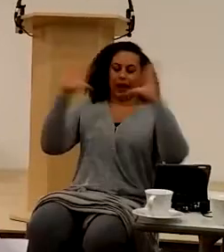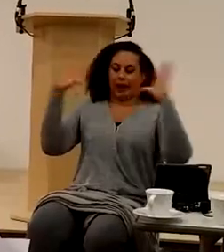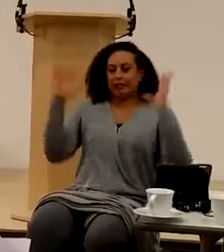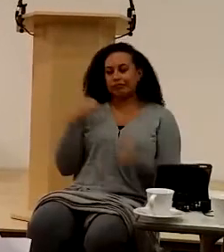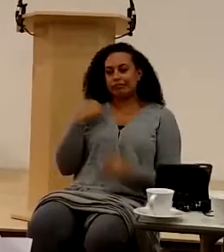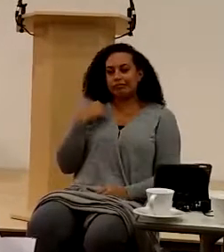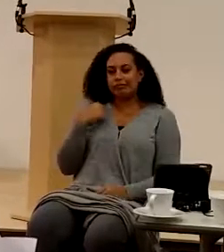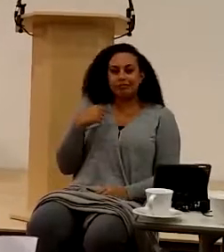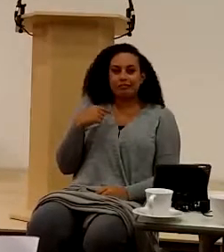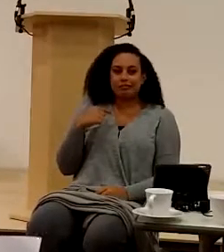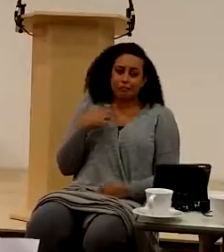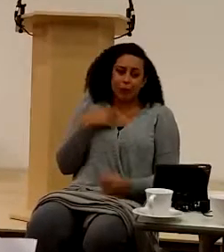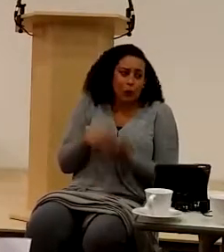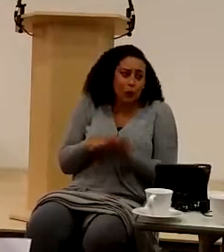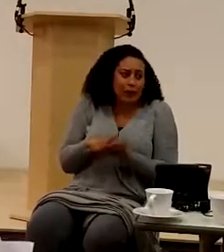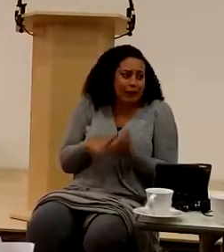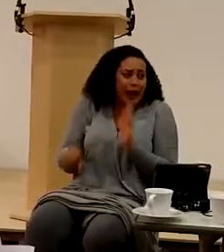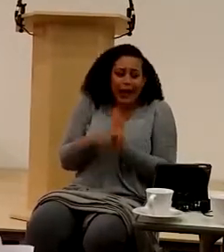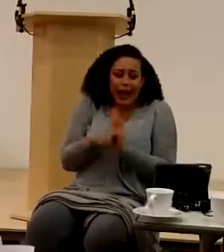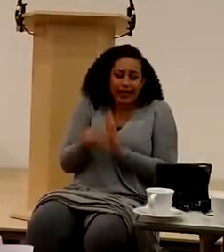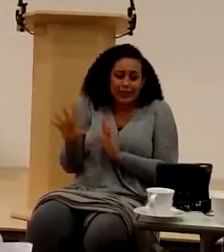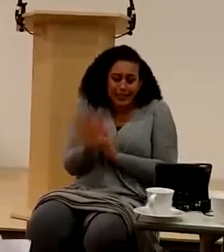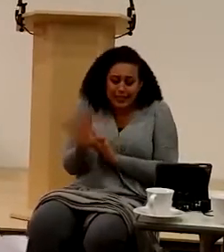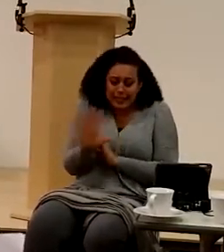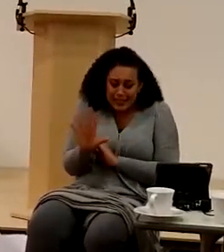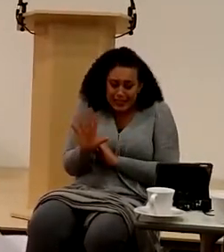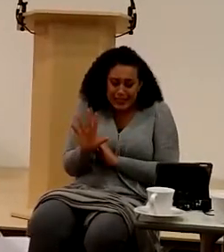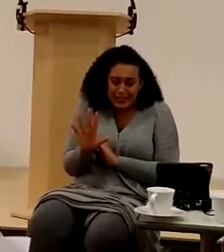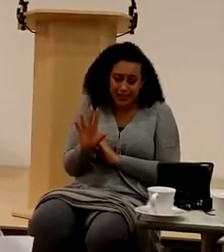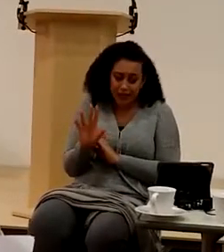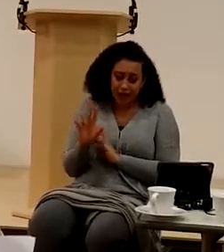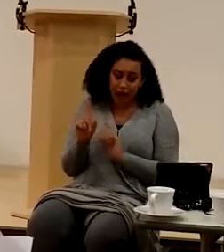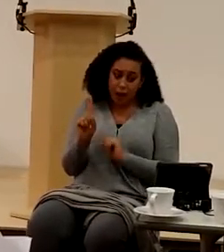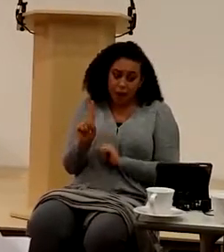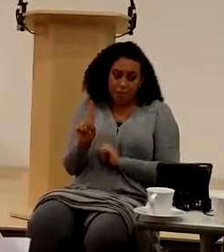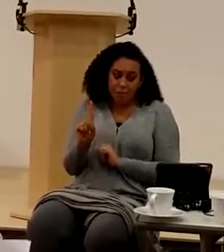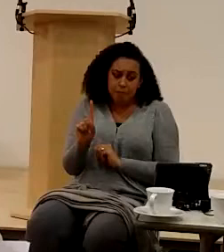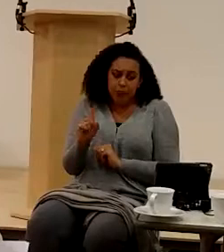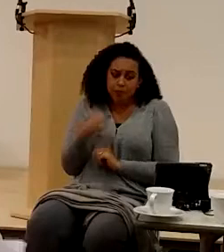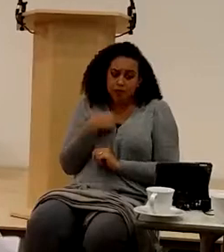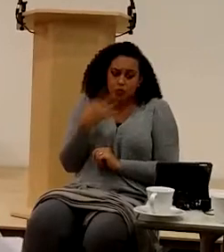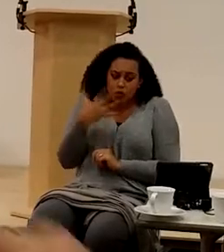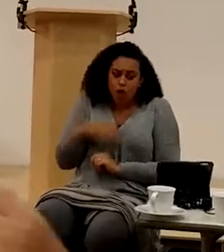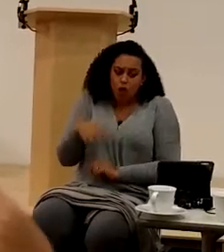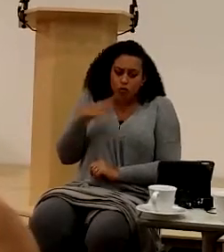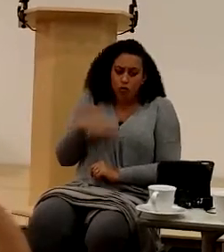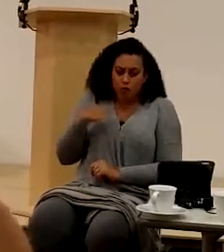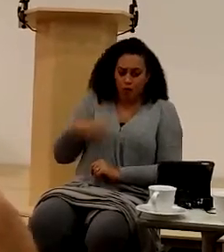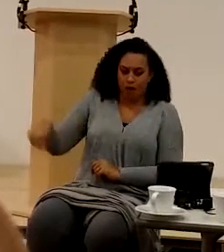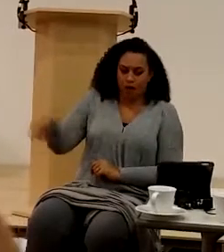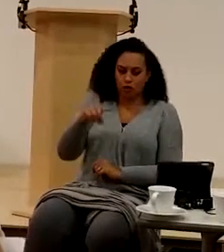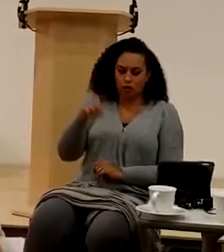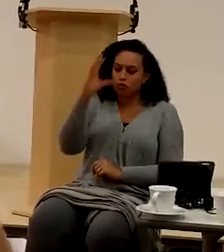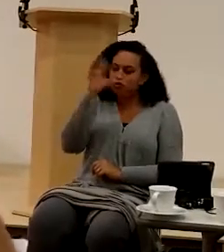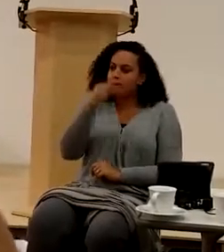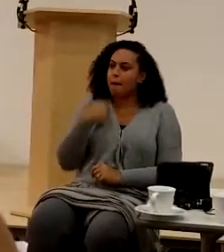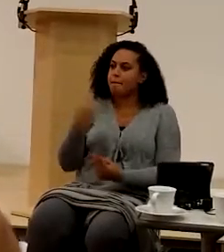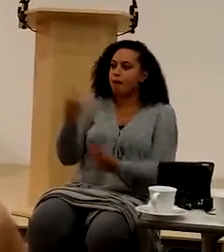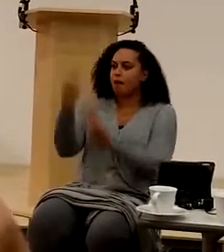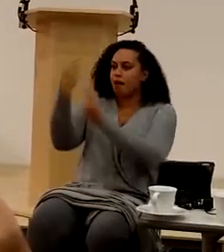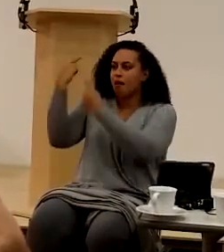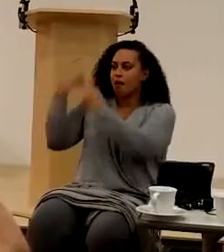a rather gloomy picture, but I'm only doing it to